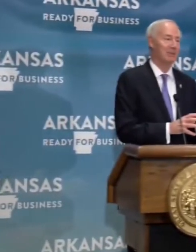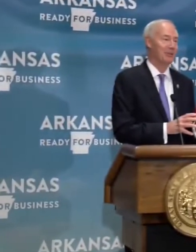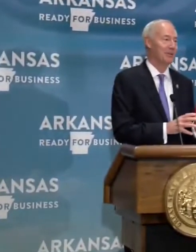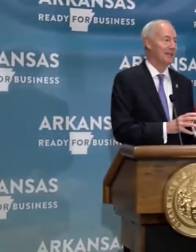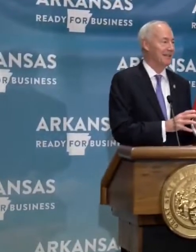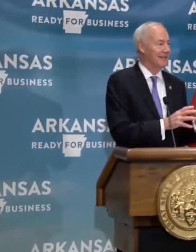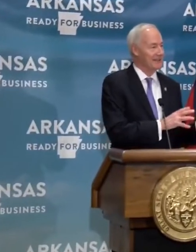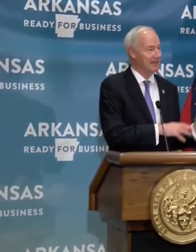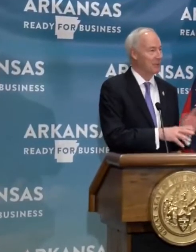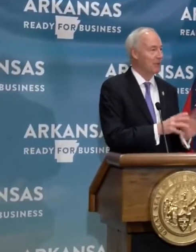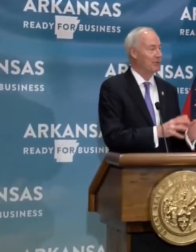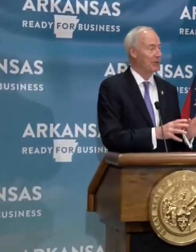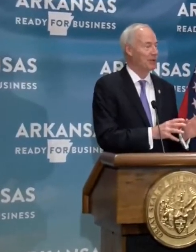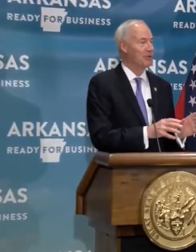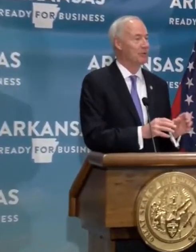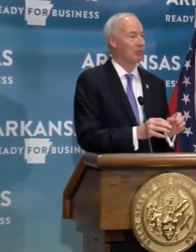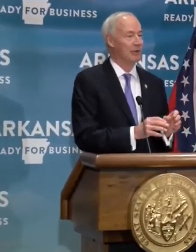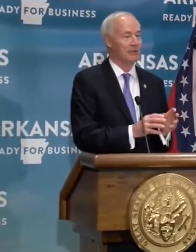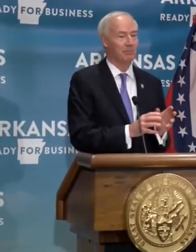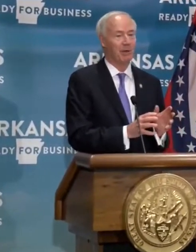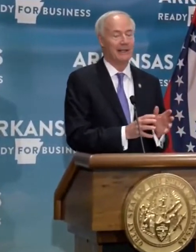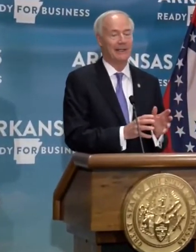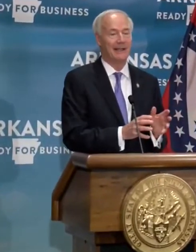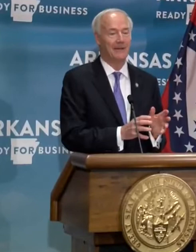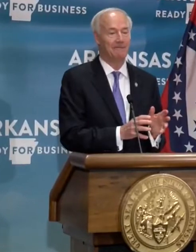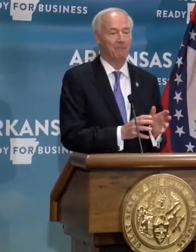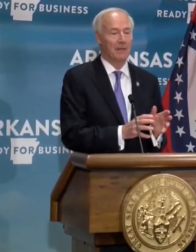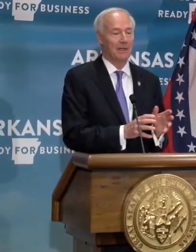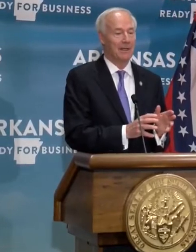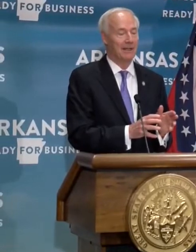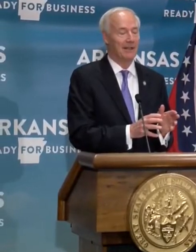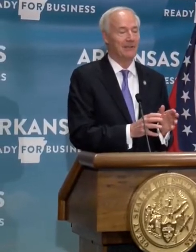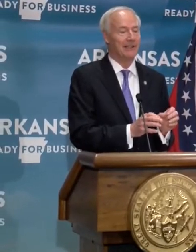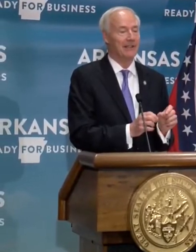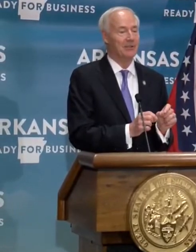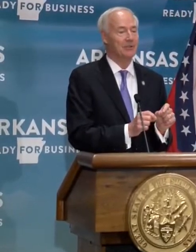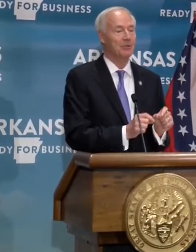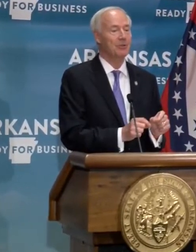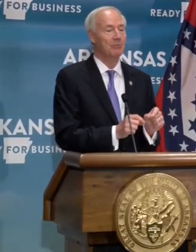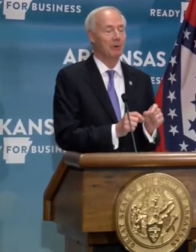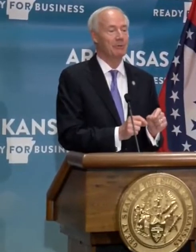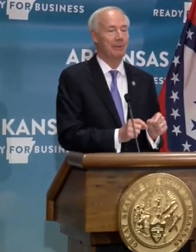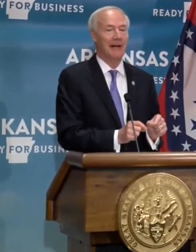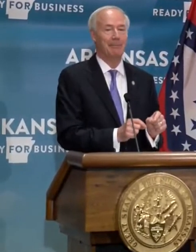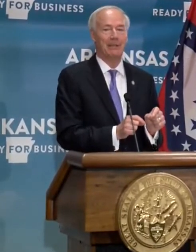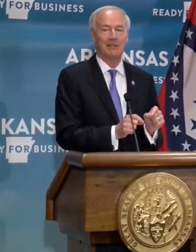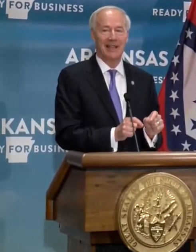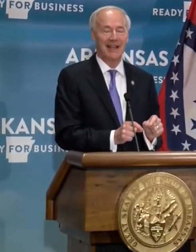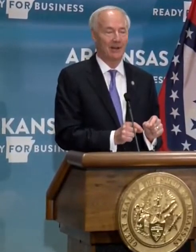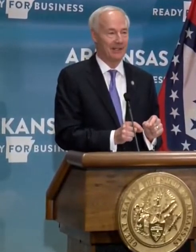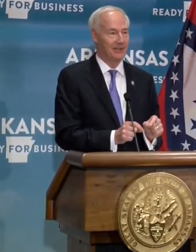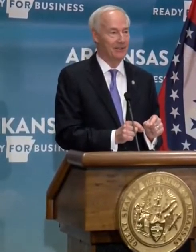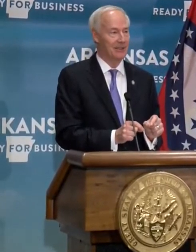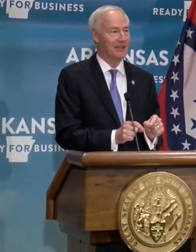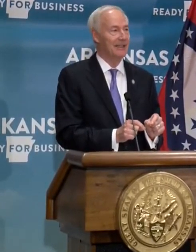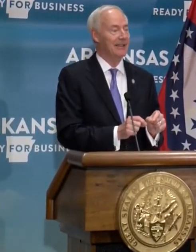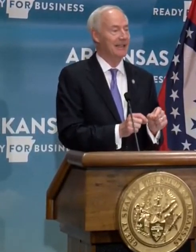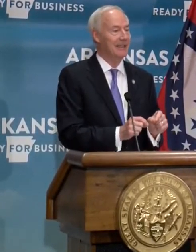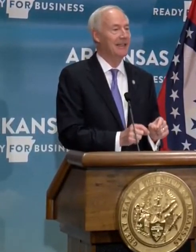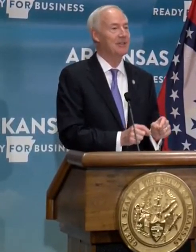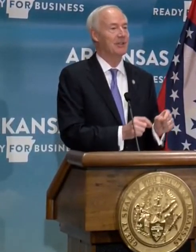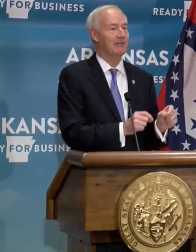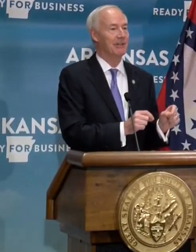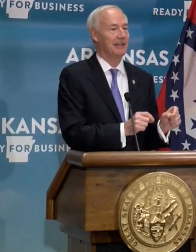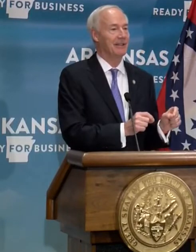them to do is, after we go through our usual ones, to break down the 2 most populous counties